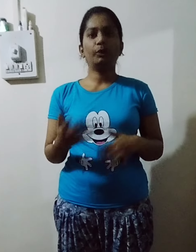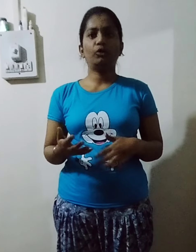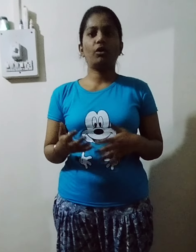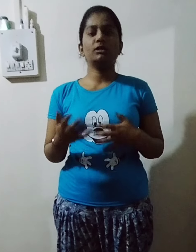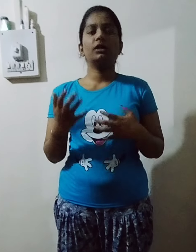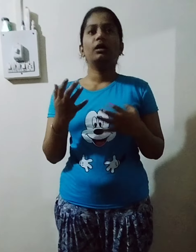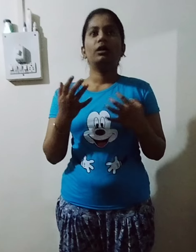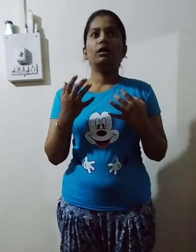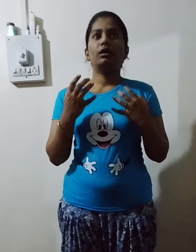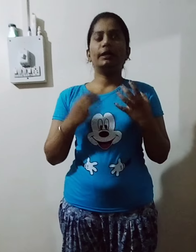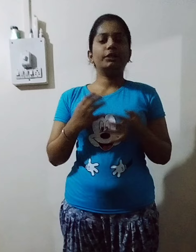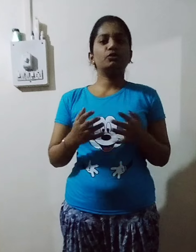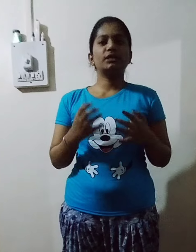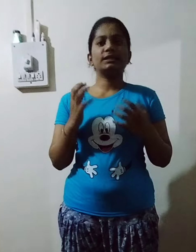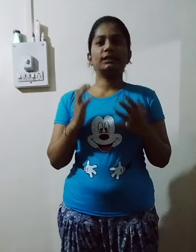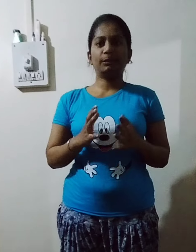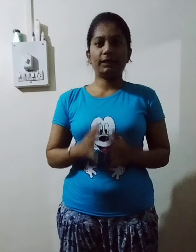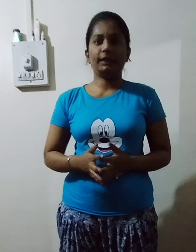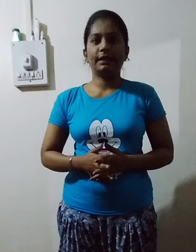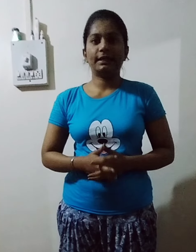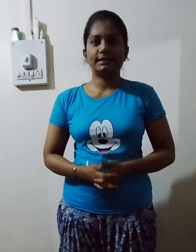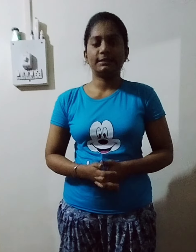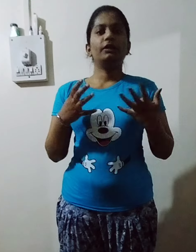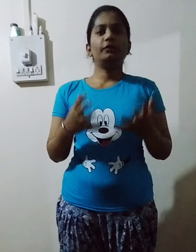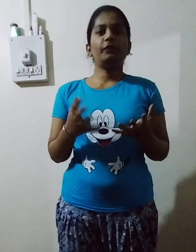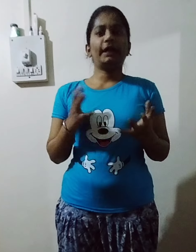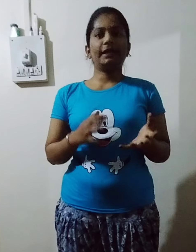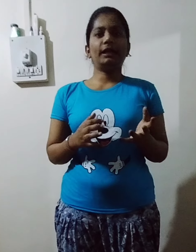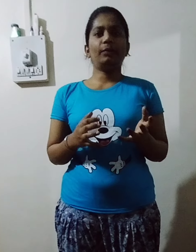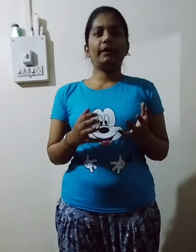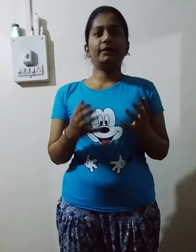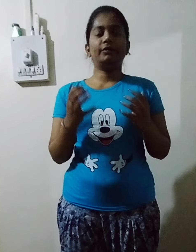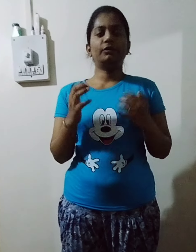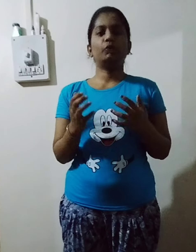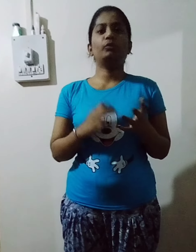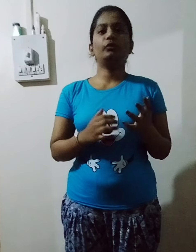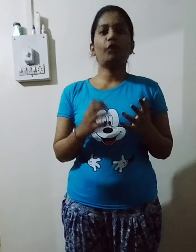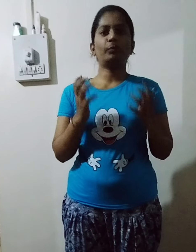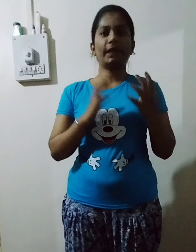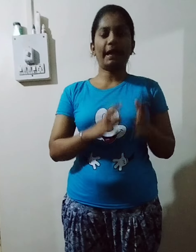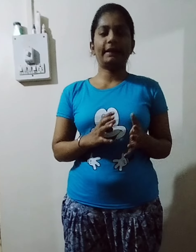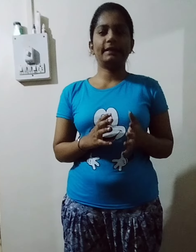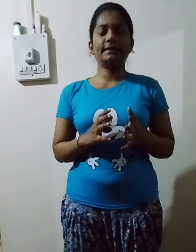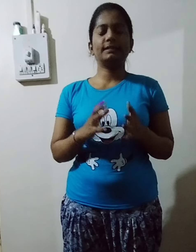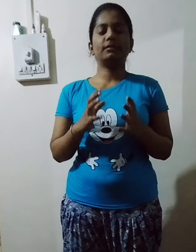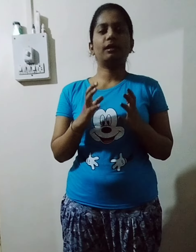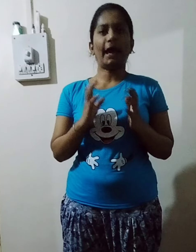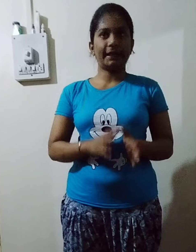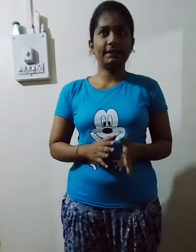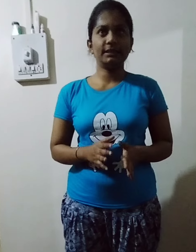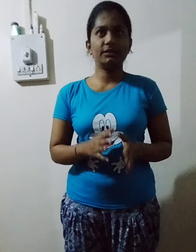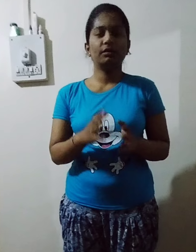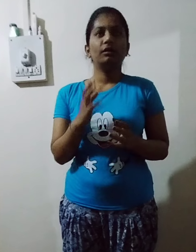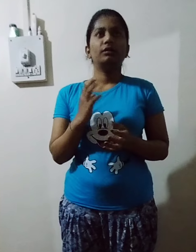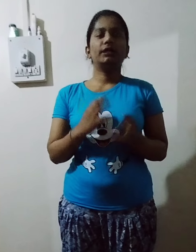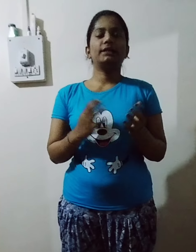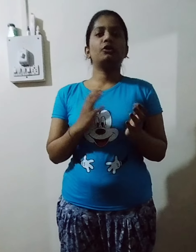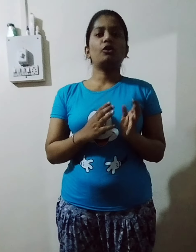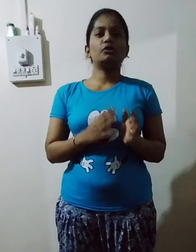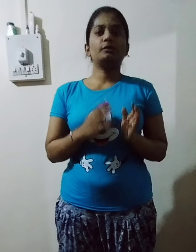because it uses a doubly linked list. If any element removed from the array list, there is lots of